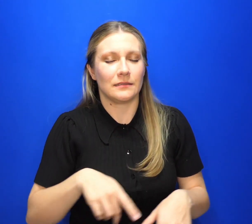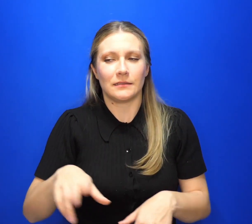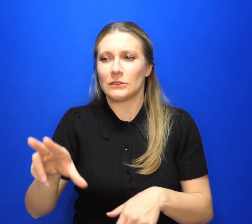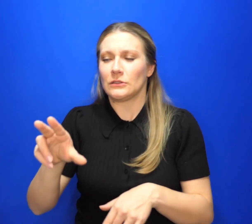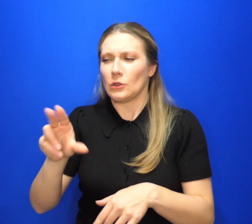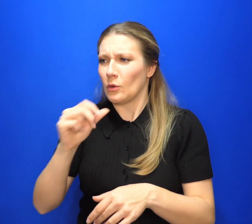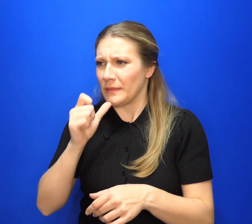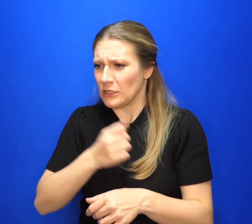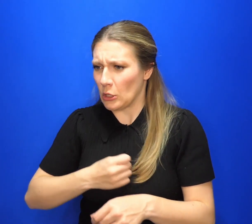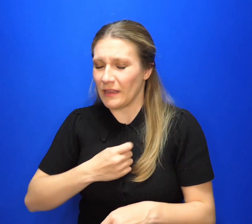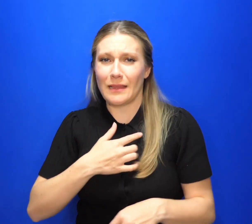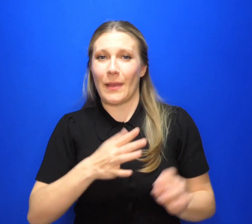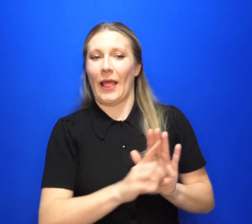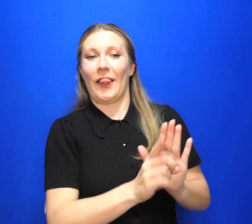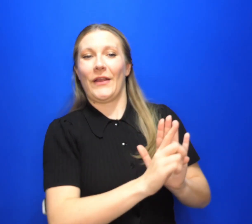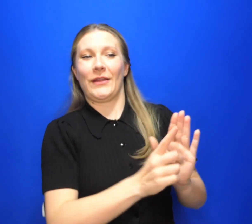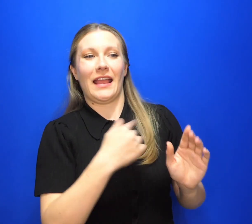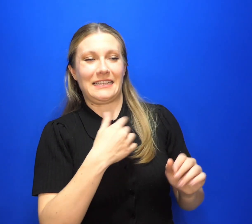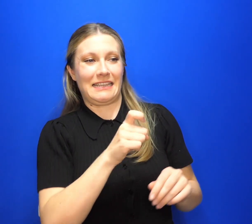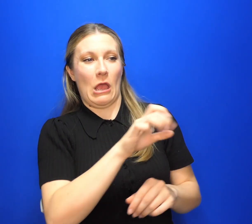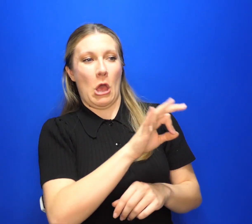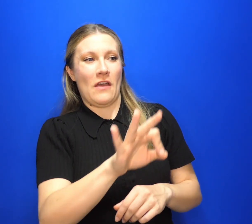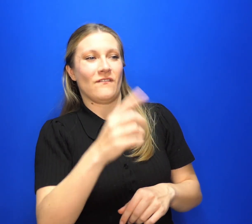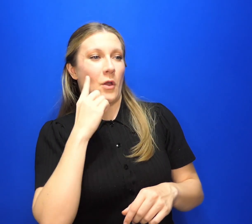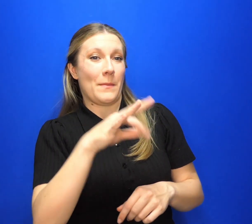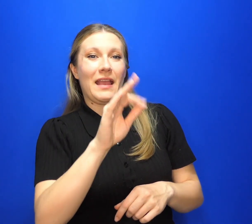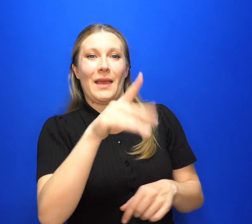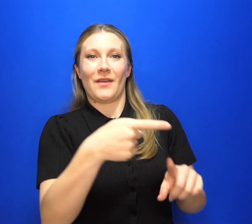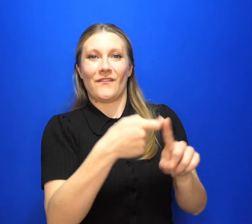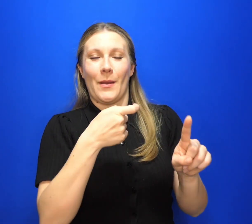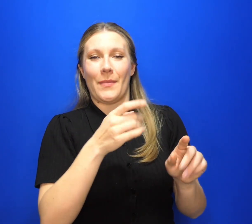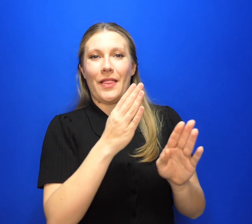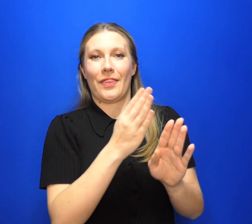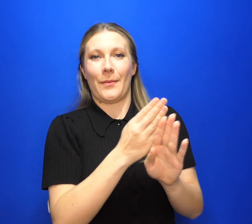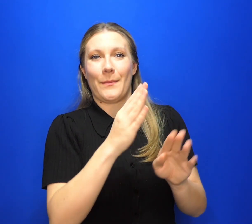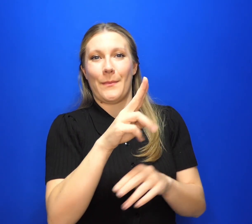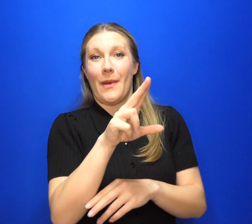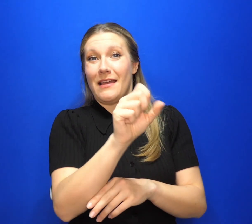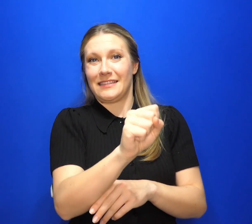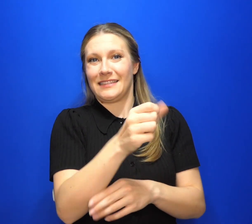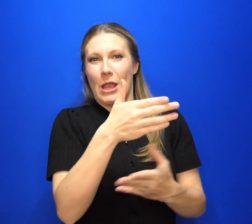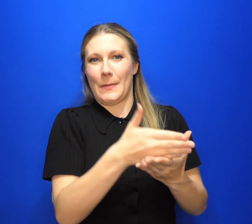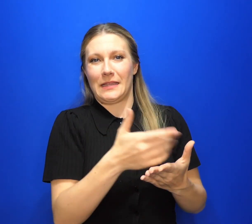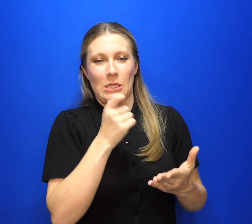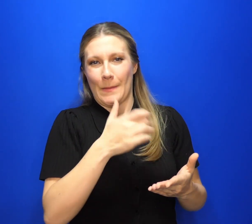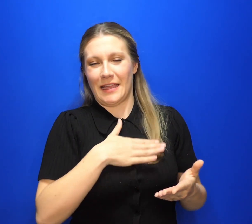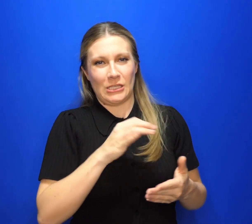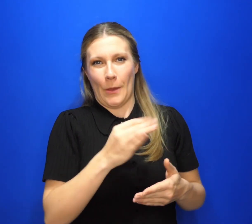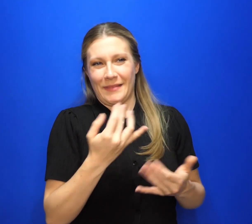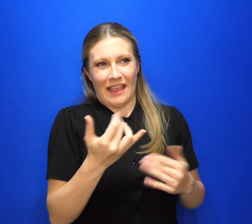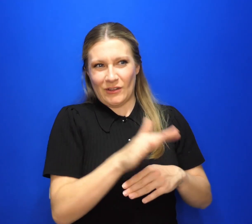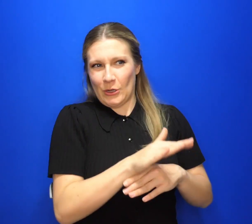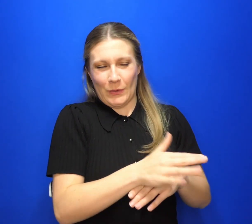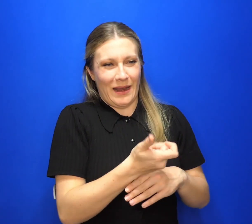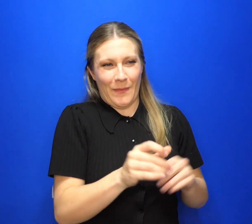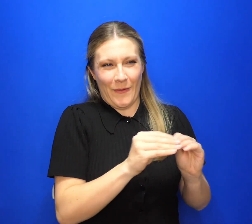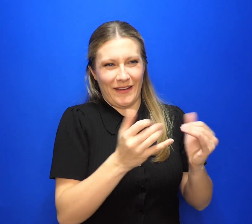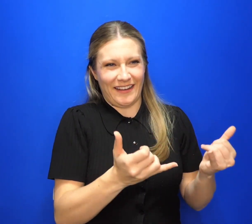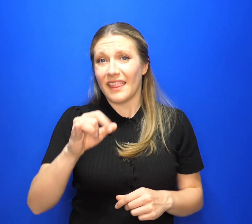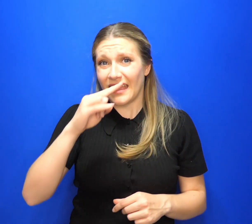off for going to pick my child up from the bus stop, which is not my job this afternoon. That kid can wait, Jenny. We're making a podcast, okay? He can wait.